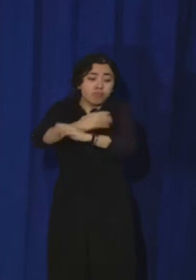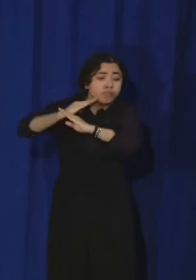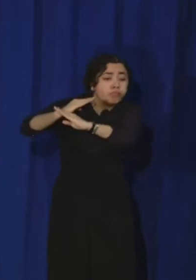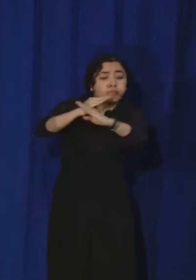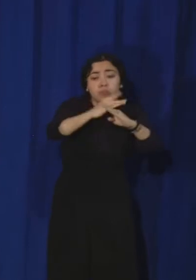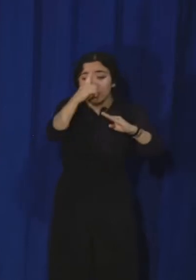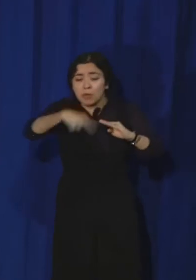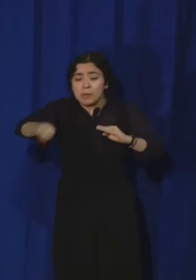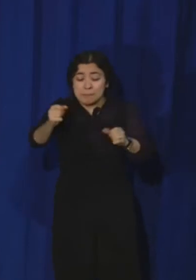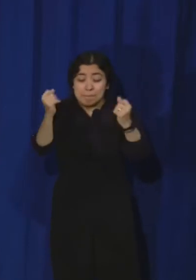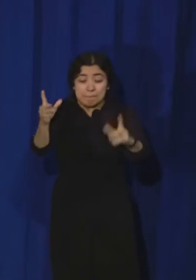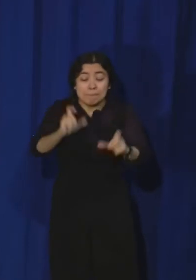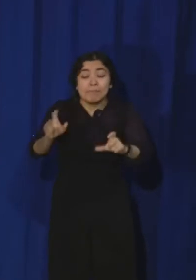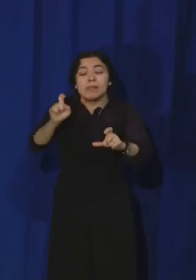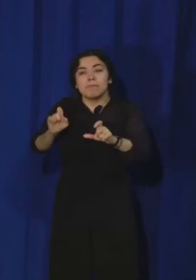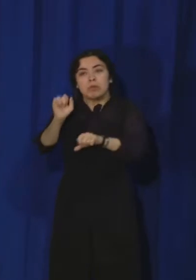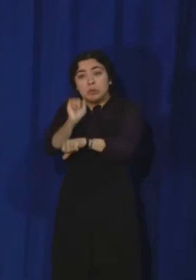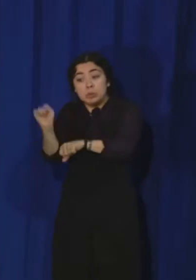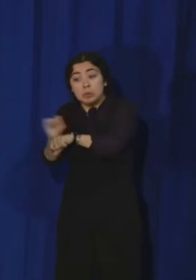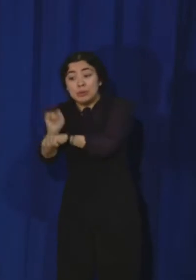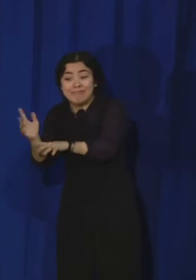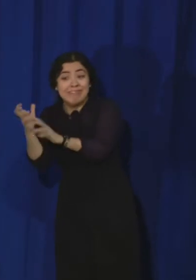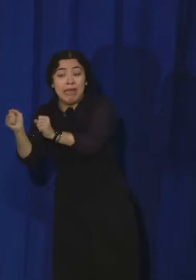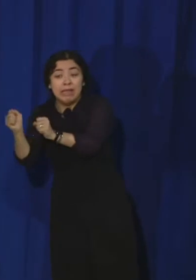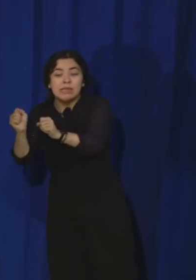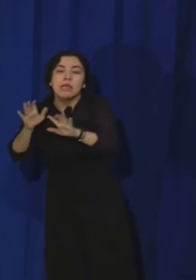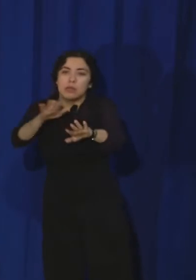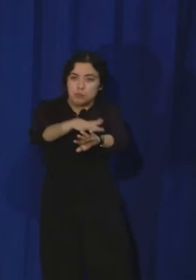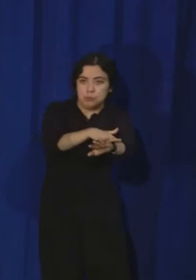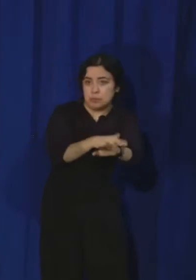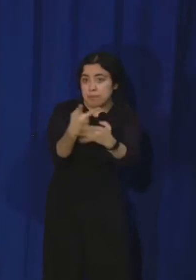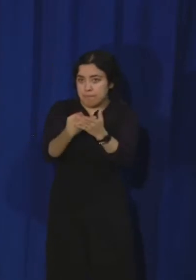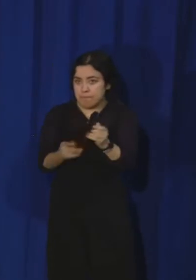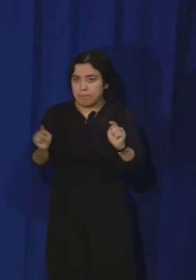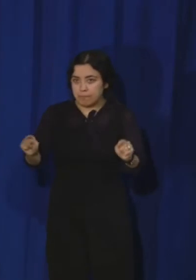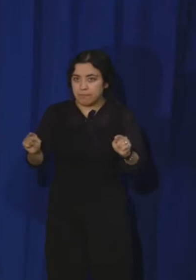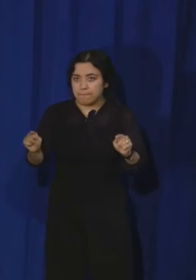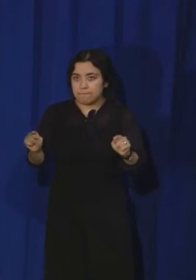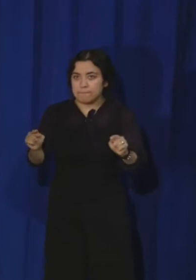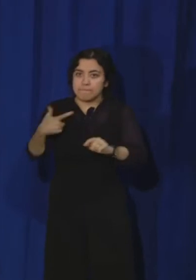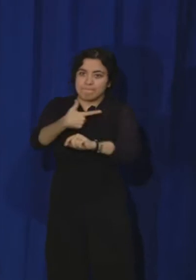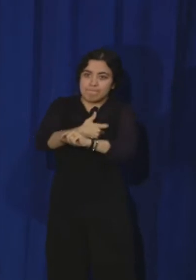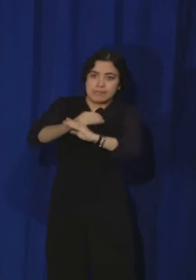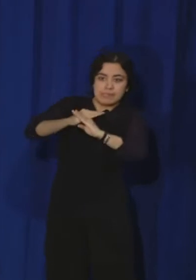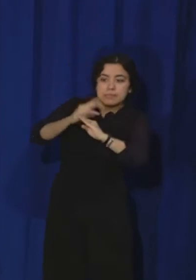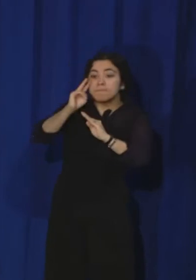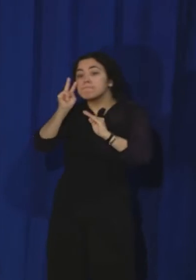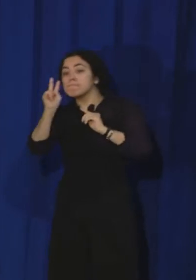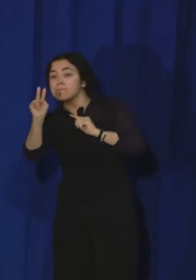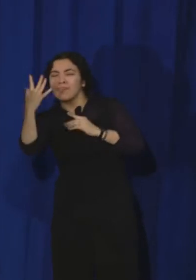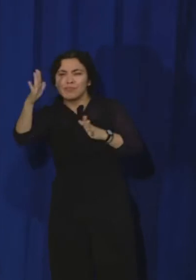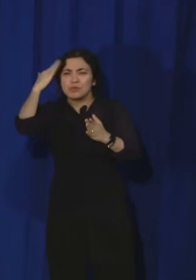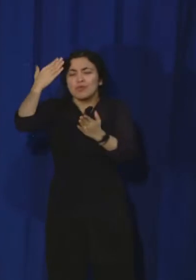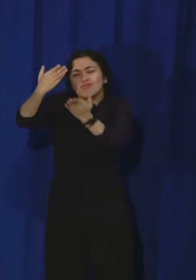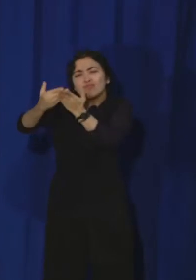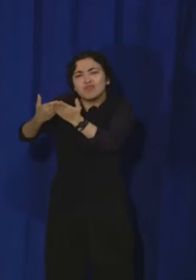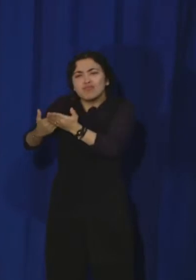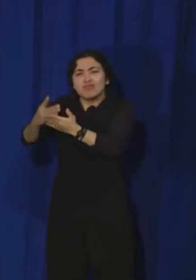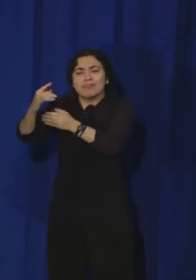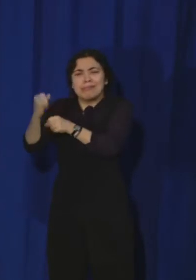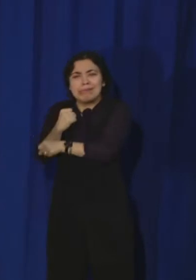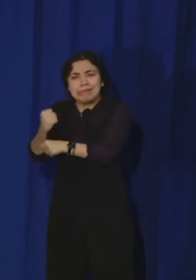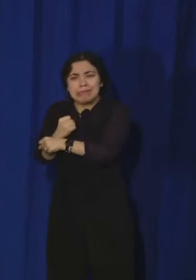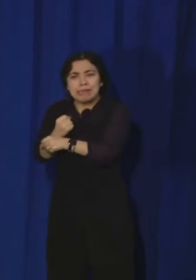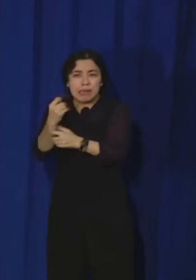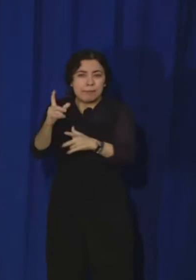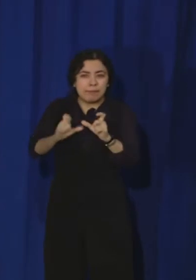both fast and slow. We have a lot of work to do with vaccine hesitancy. We know the data around how many people are